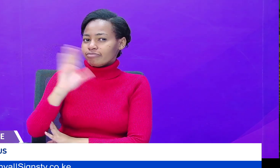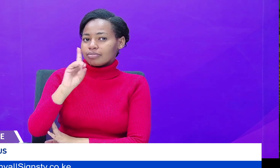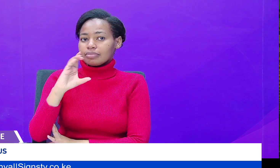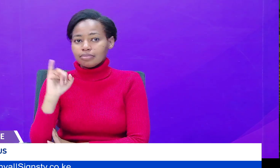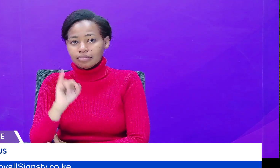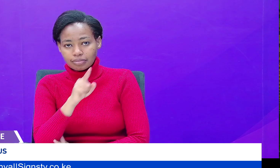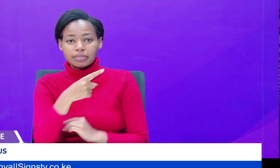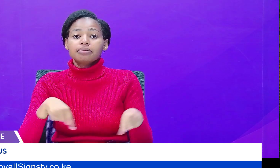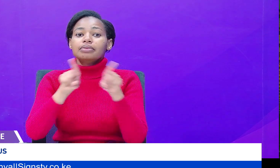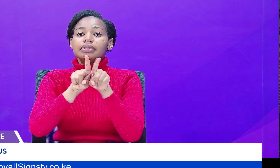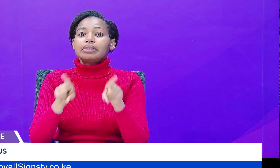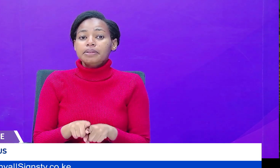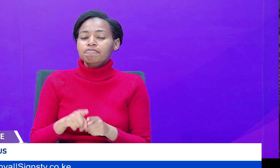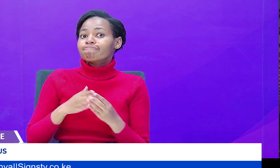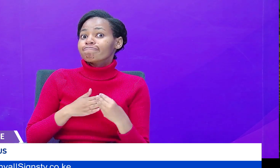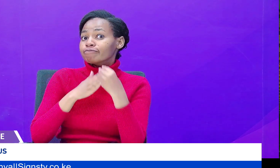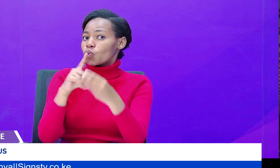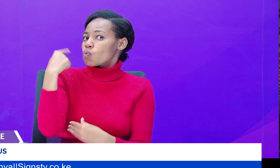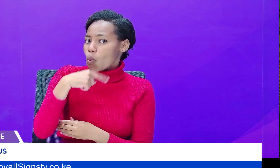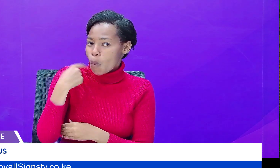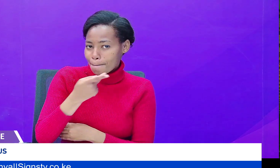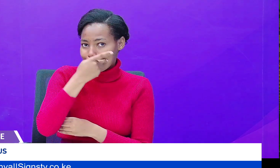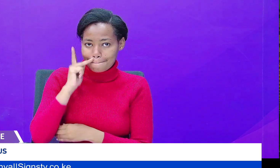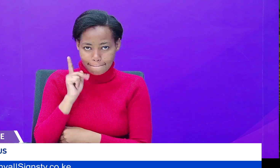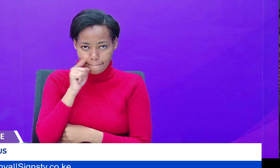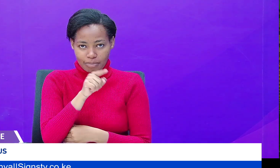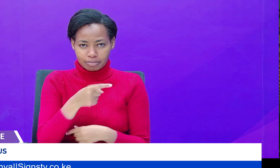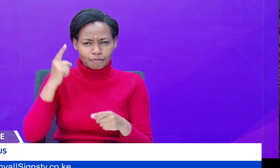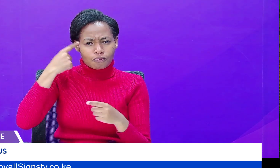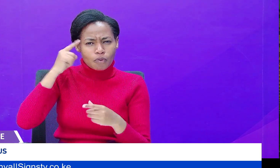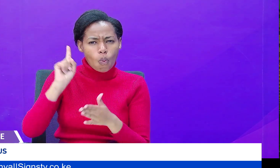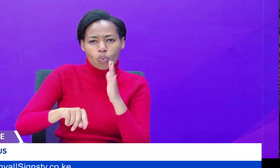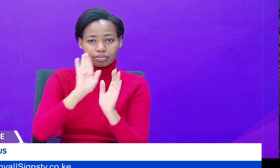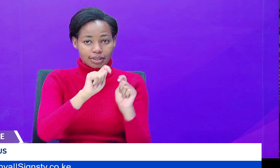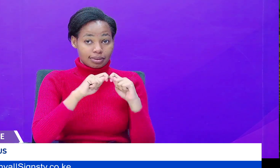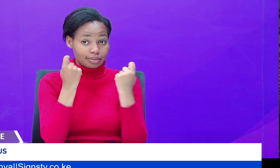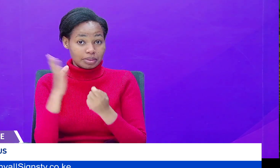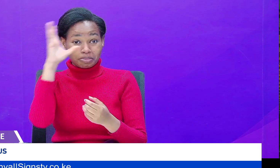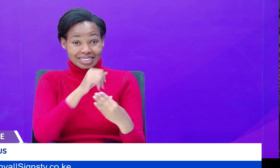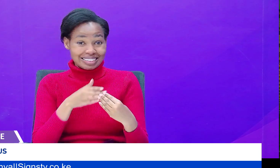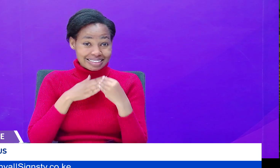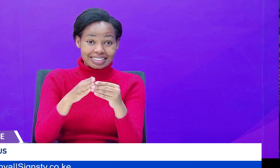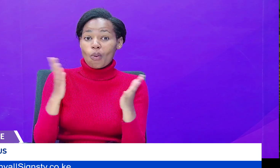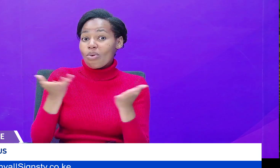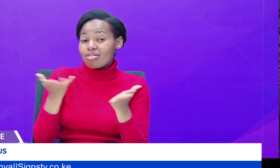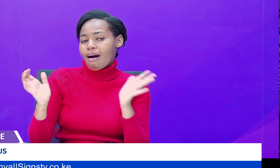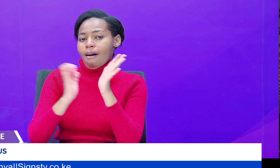President William Samoei Ruto on Friday criticized Wiper Democratic Movement leader Kalonzo Musyoka for